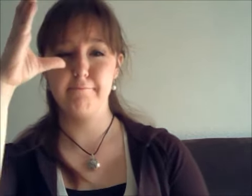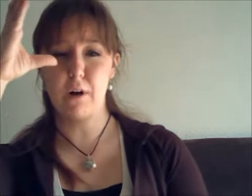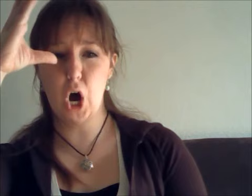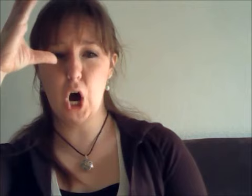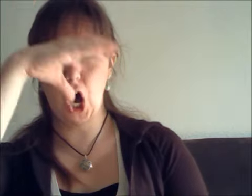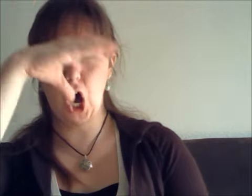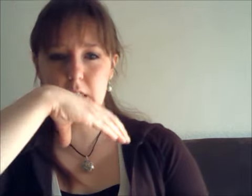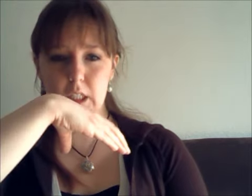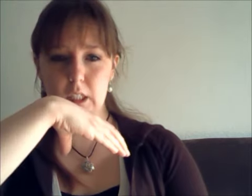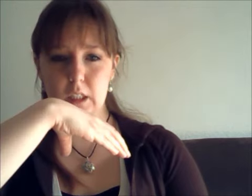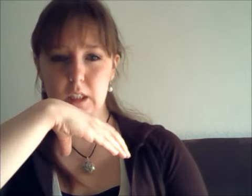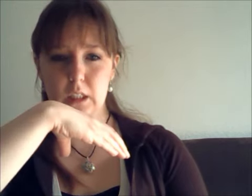Odd